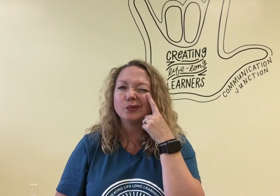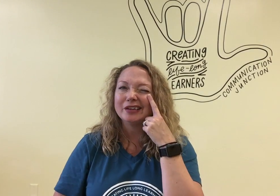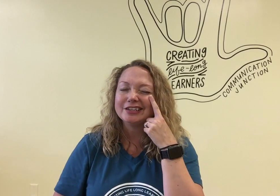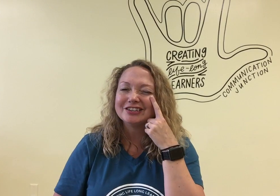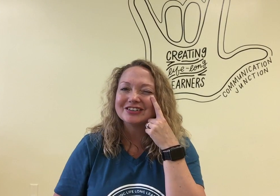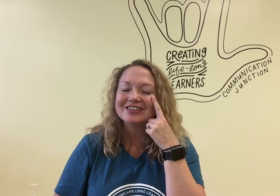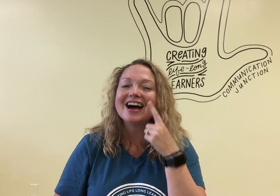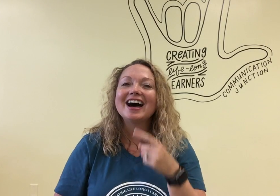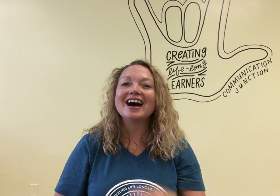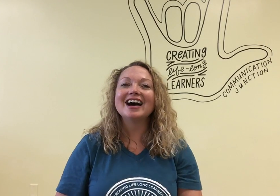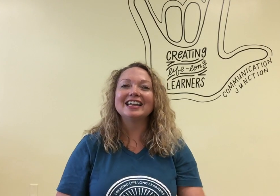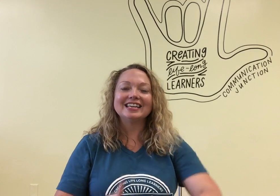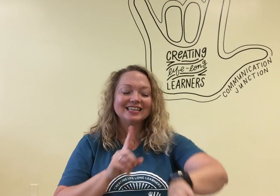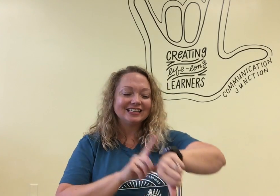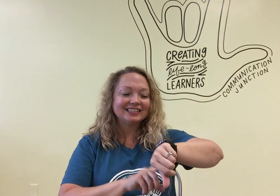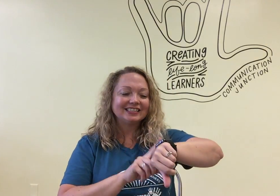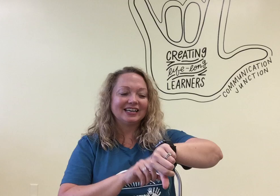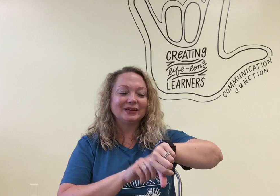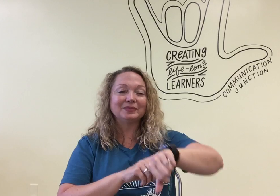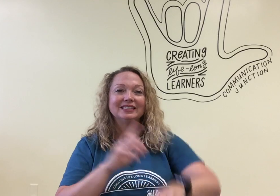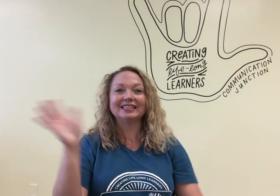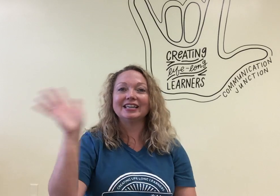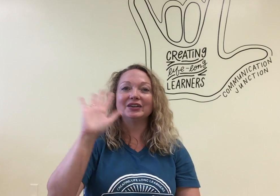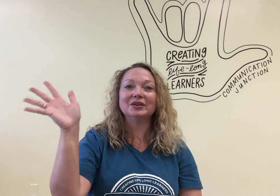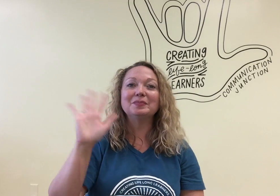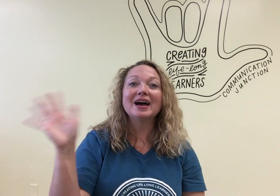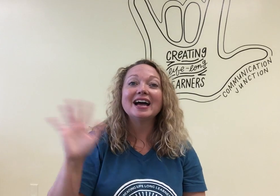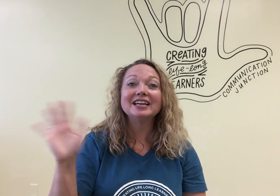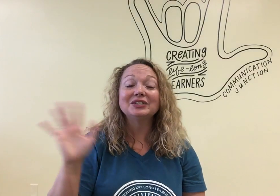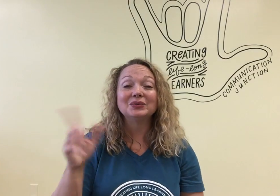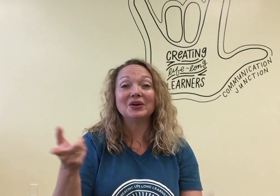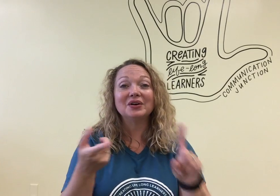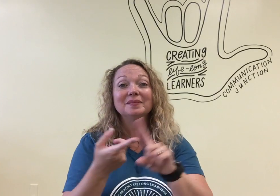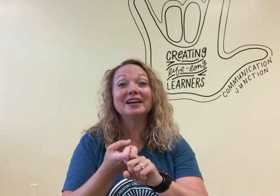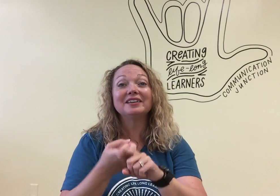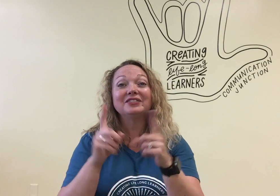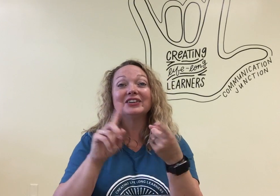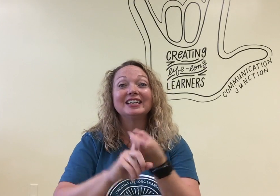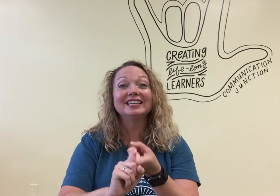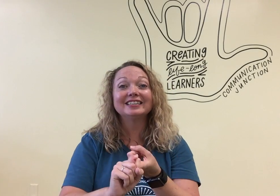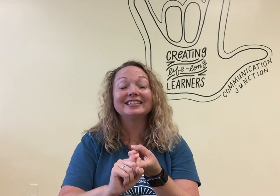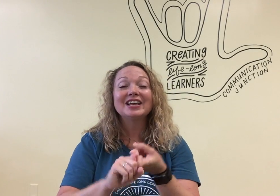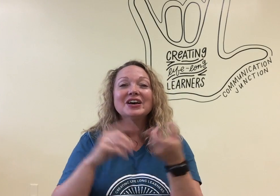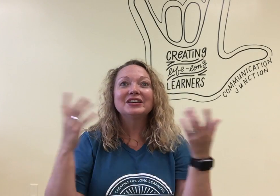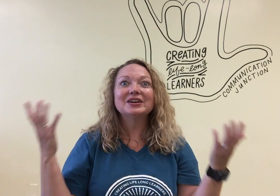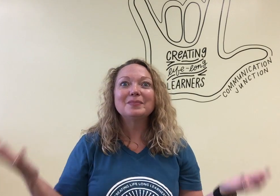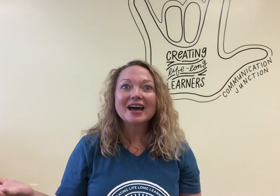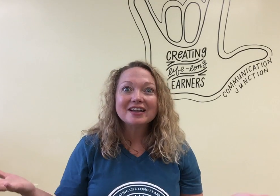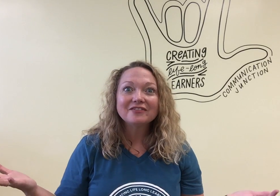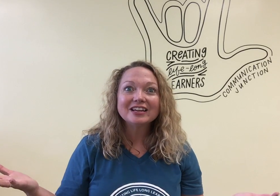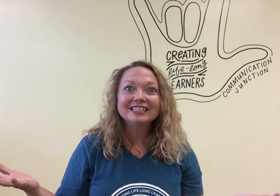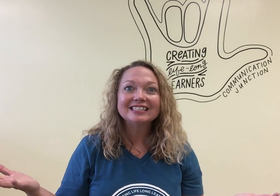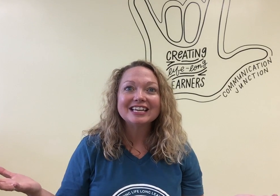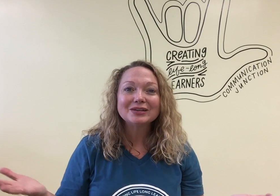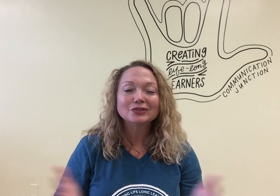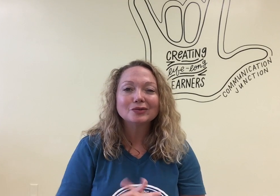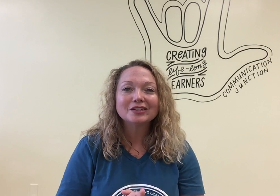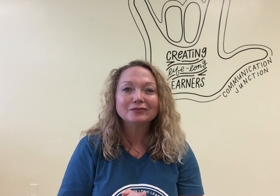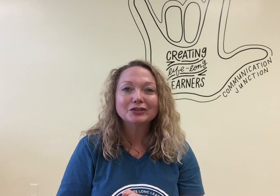wink your eye. It is time to say goodbye to all my friends. Goodbye, friends. Thank you so much for